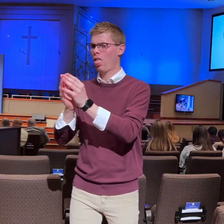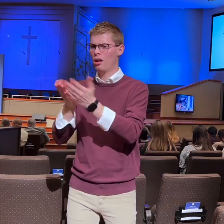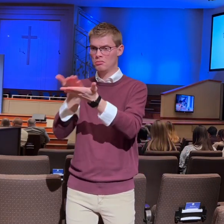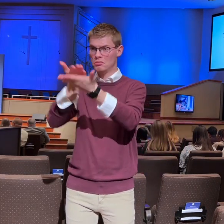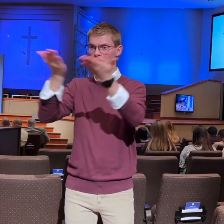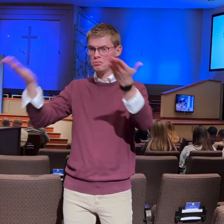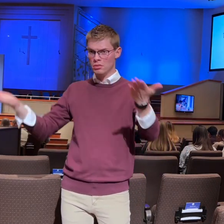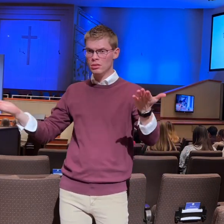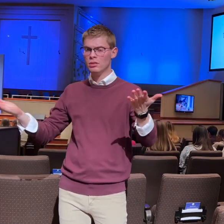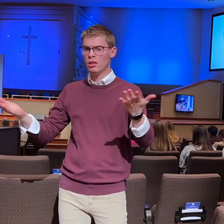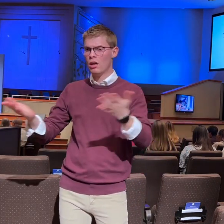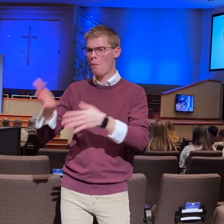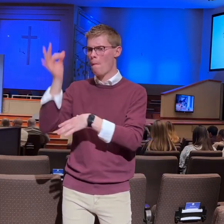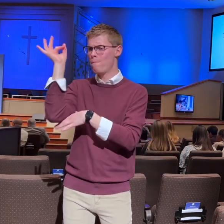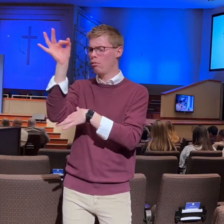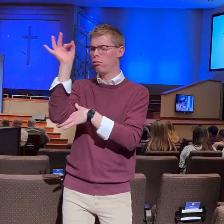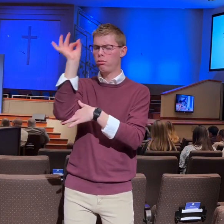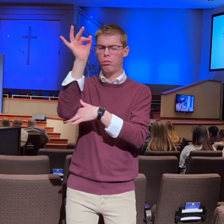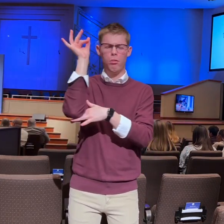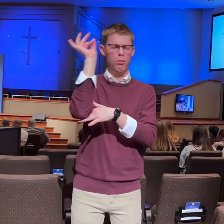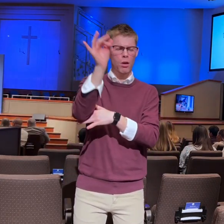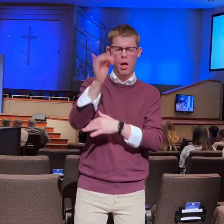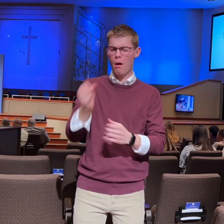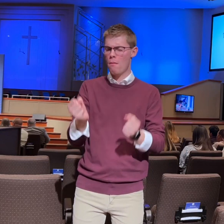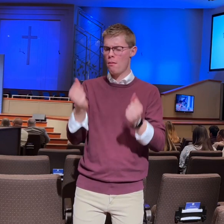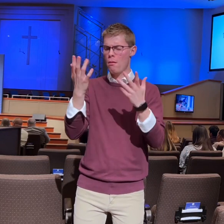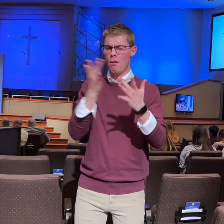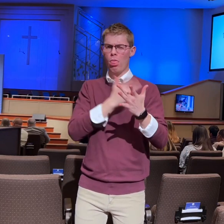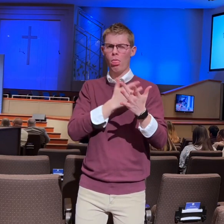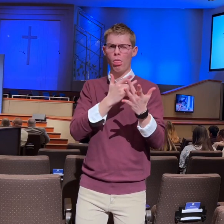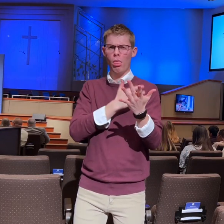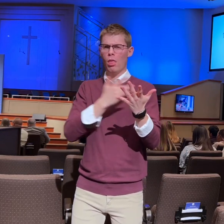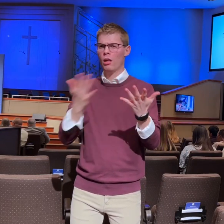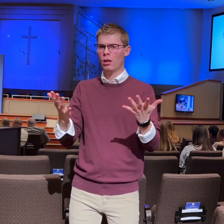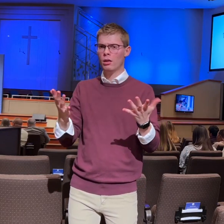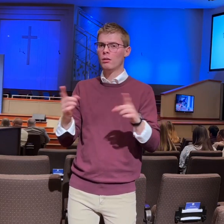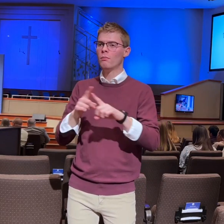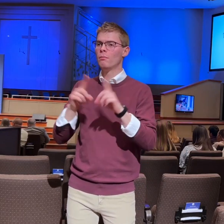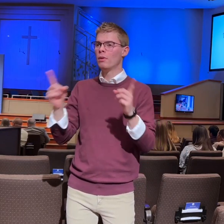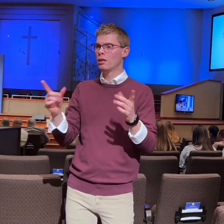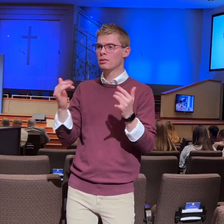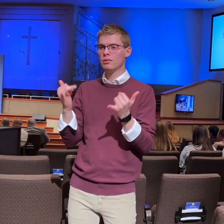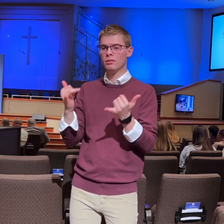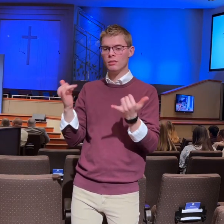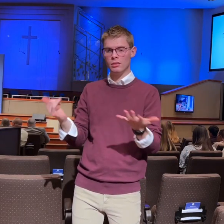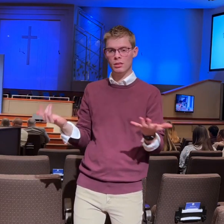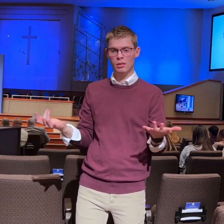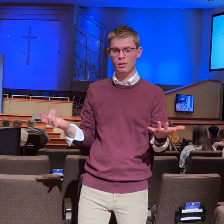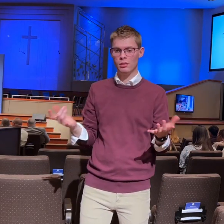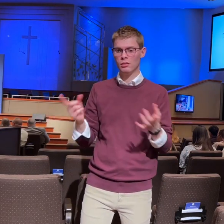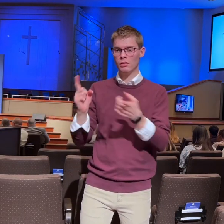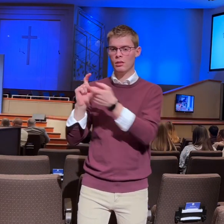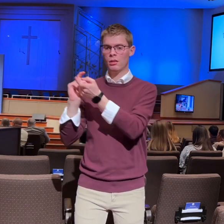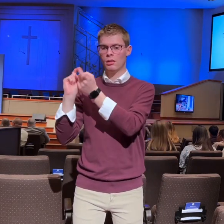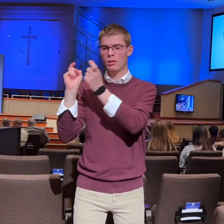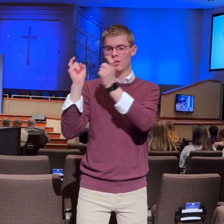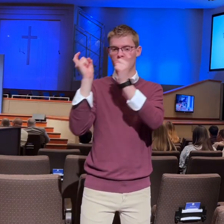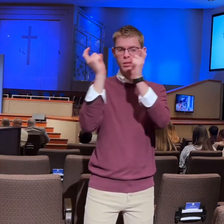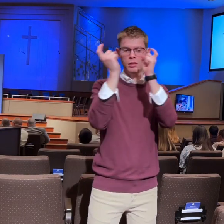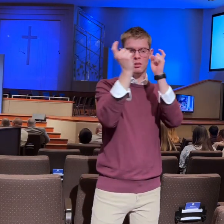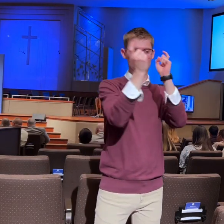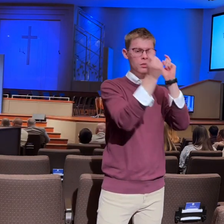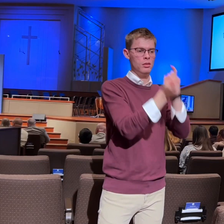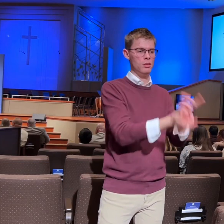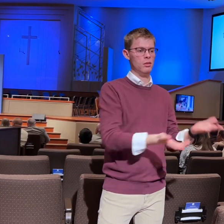word of God. The great awakenings took place. And today, they're completely given over to pluralism,